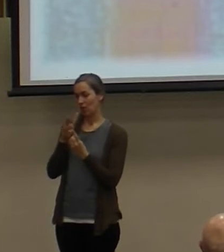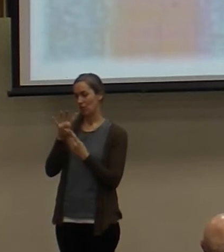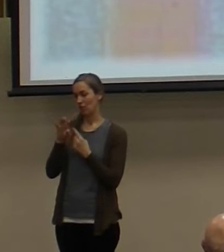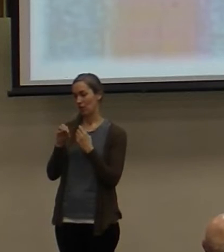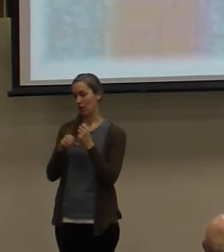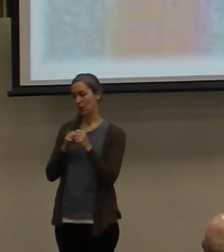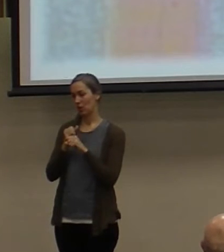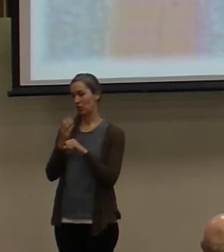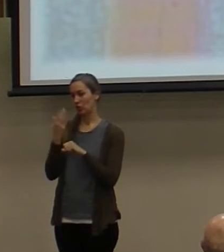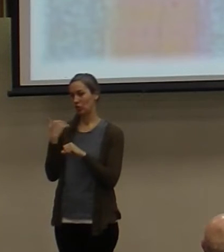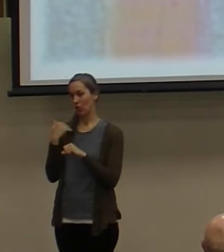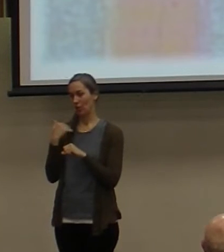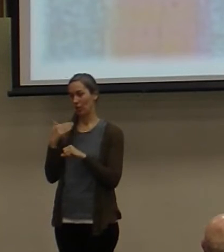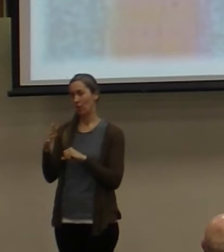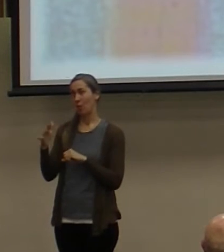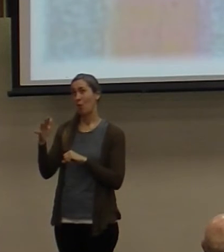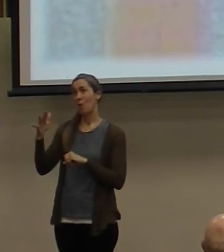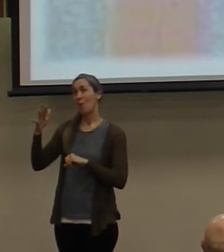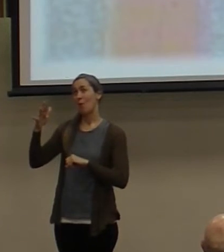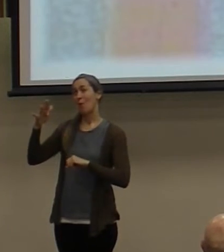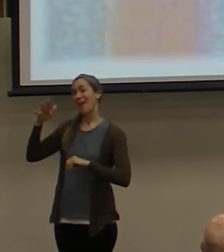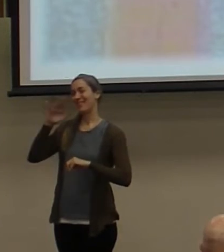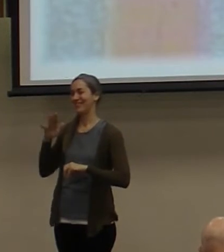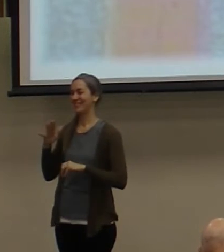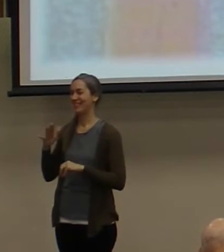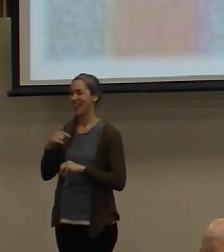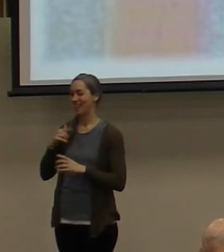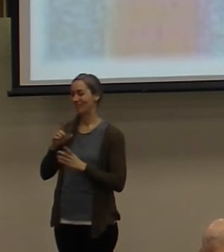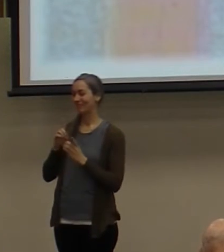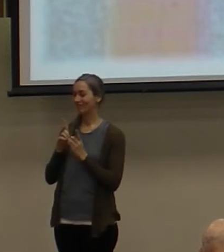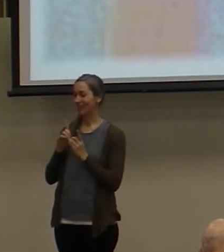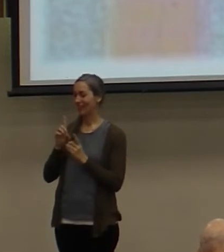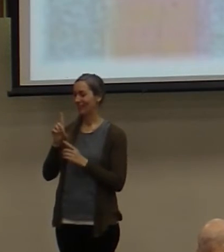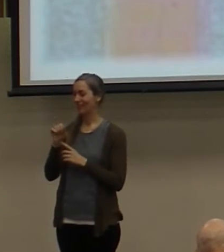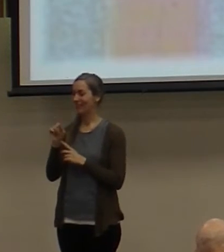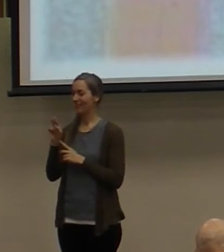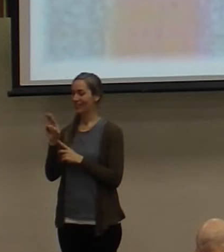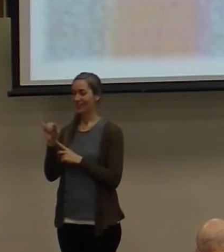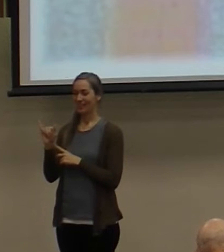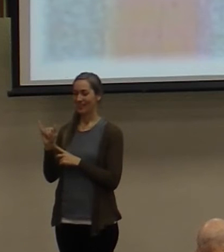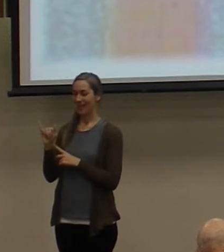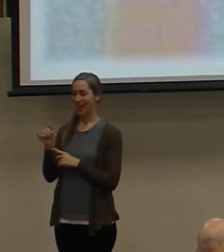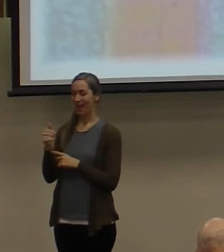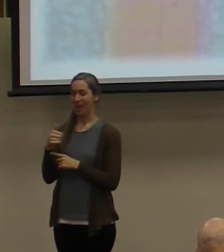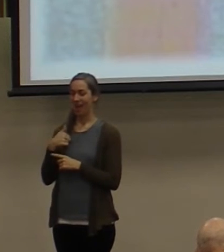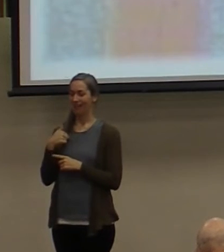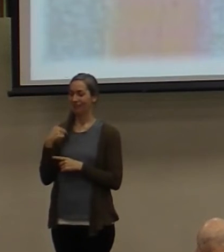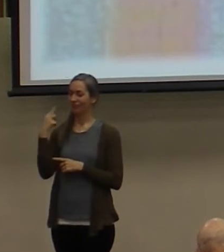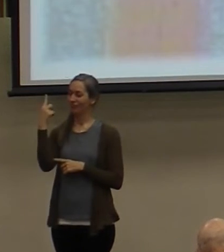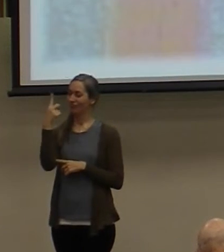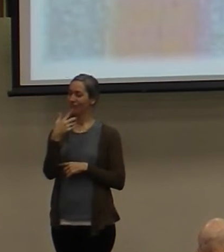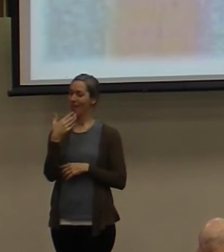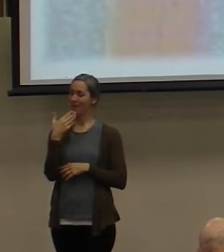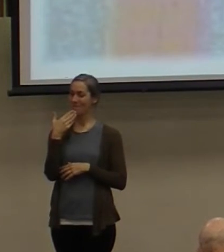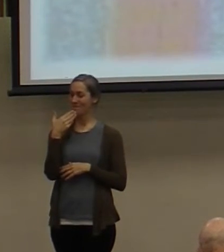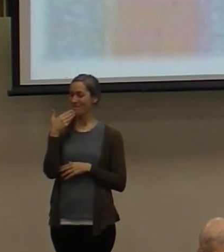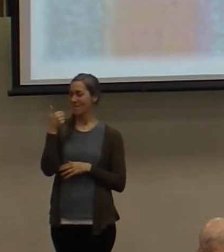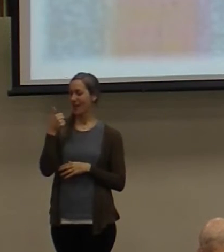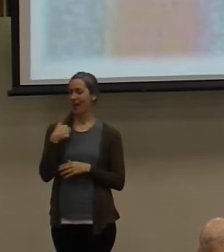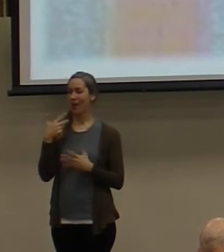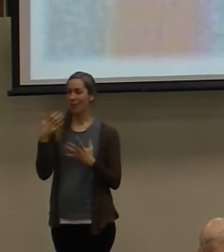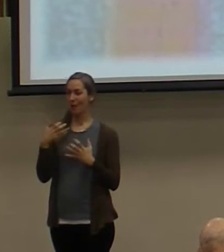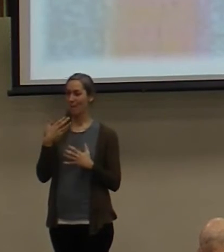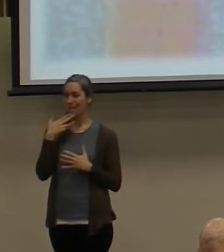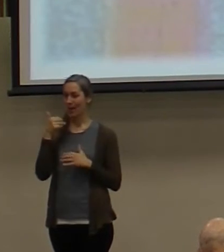ago, all those years ago. When I was dating Danny, I put on my best. Man, I wanted to be better than I